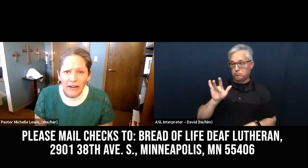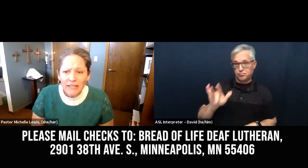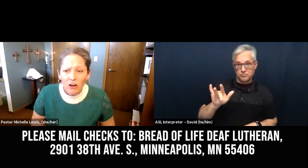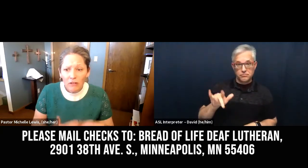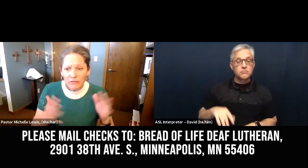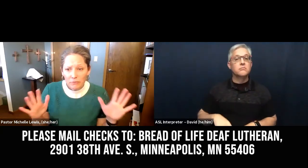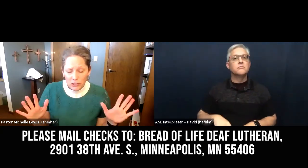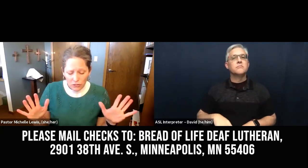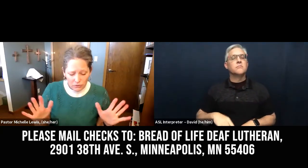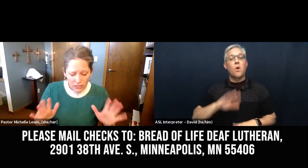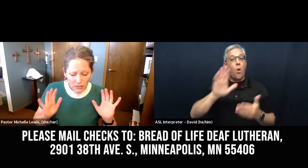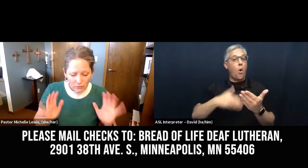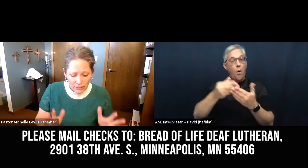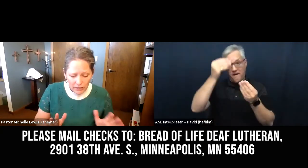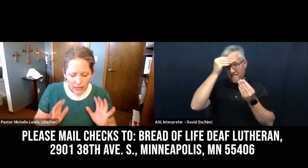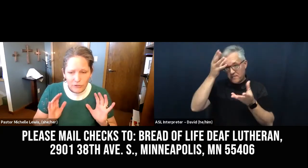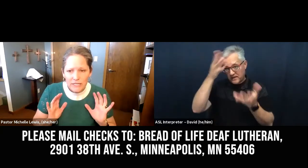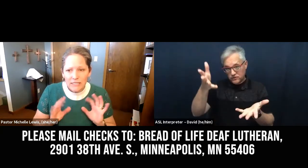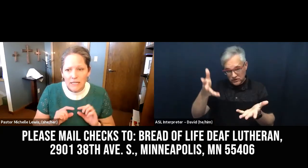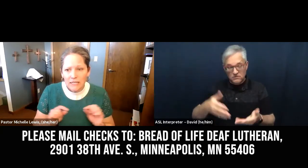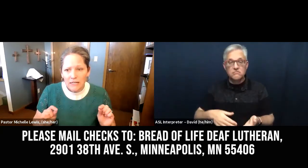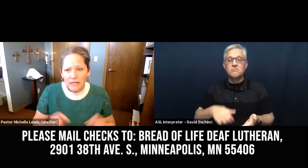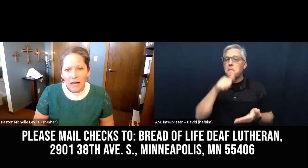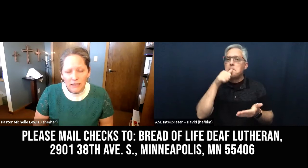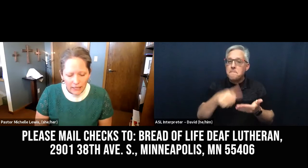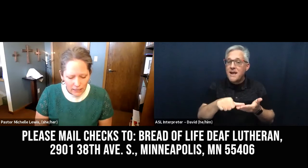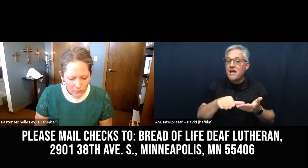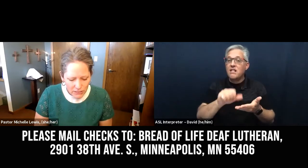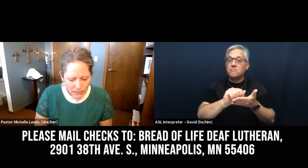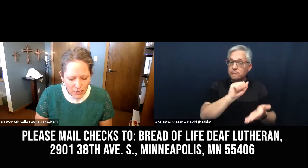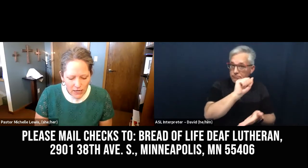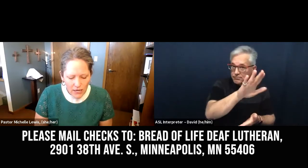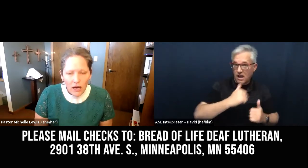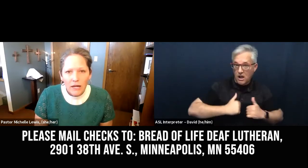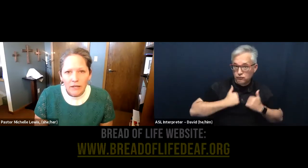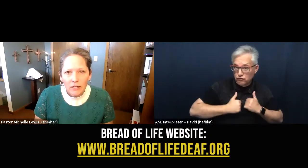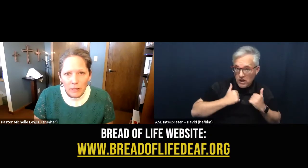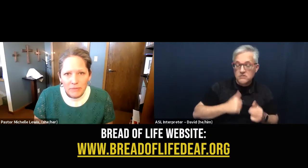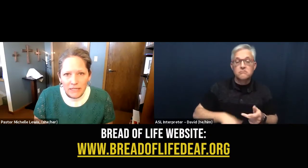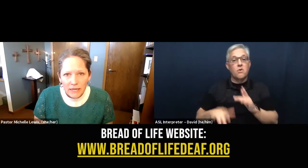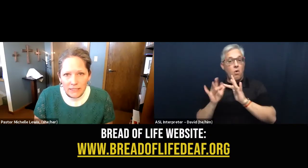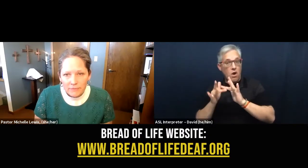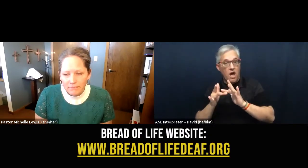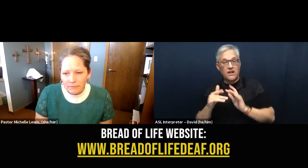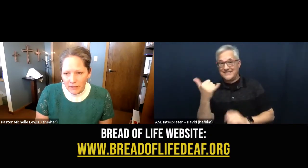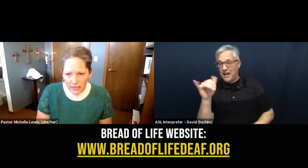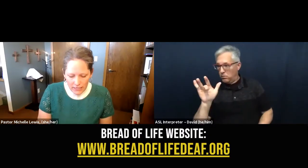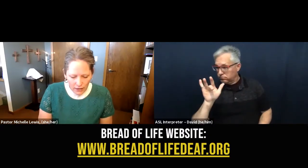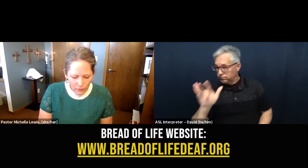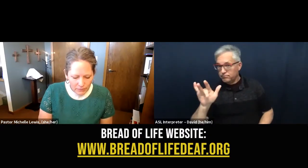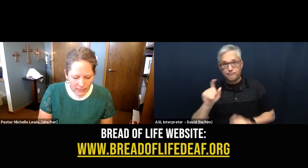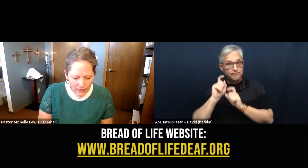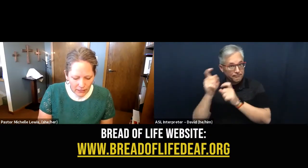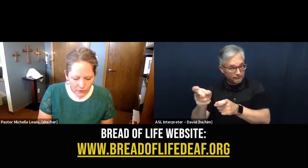you can find all the information you need, our mailing address and the online options, on our website. And